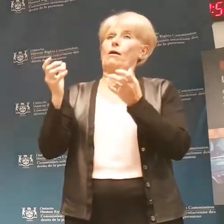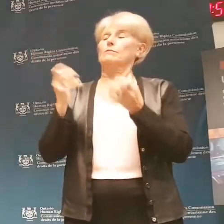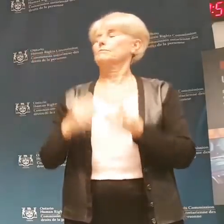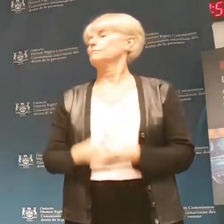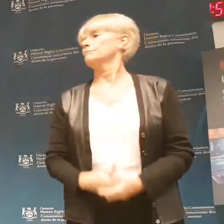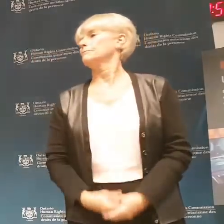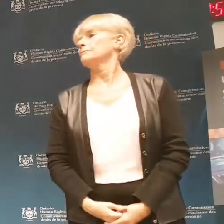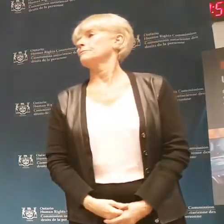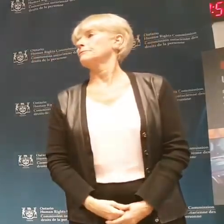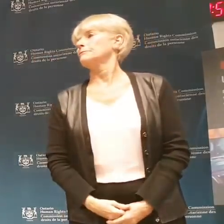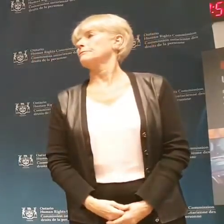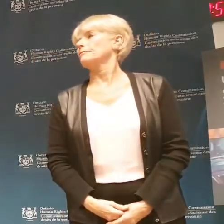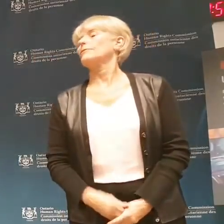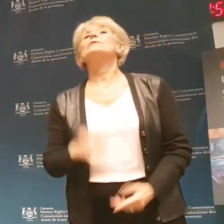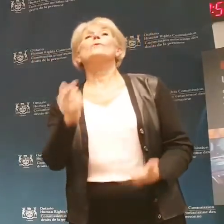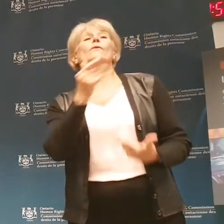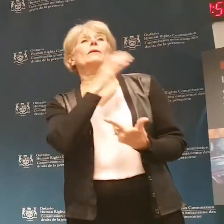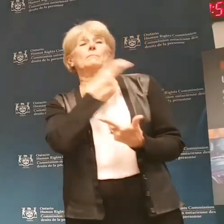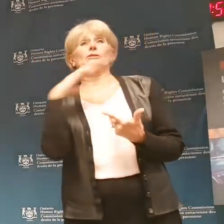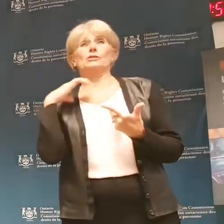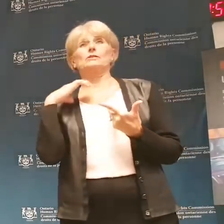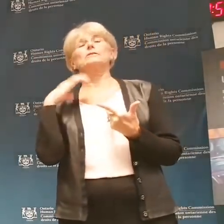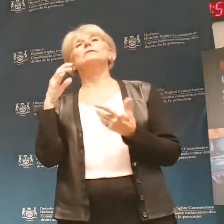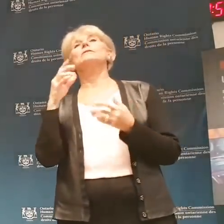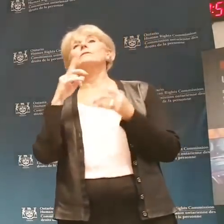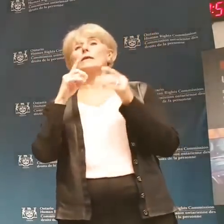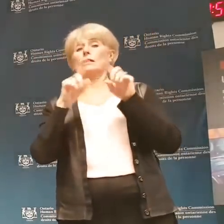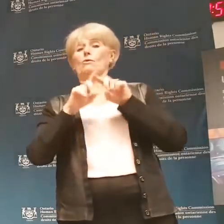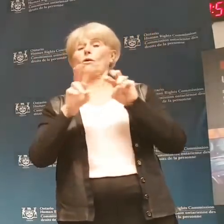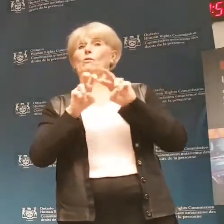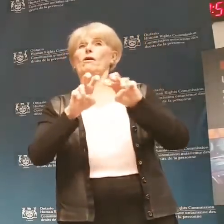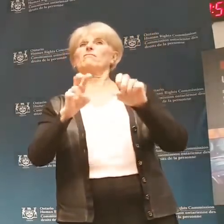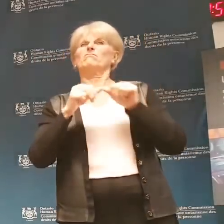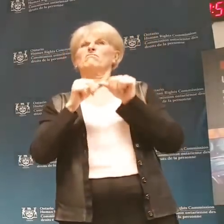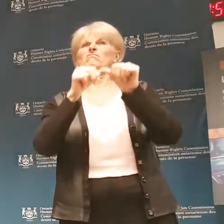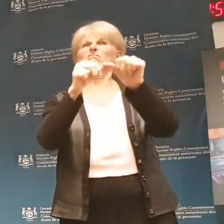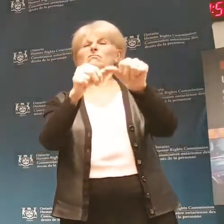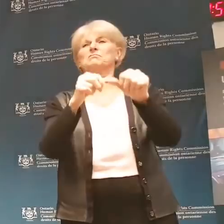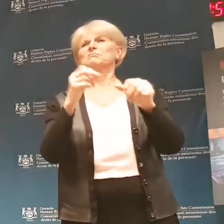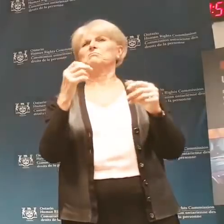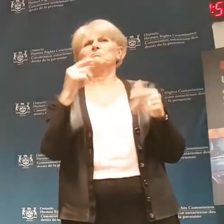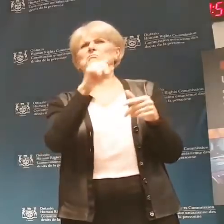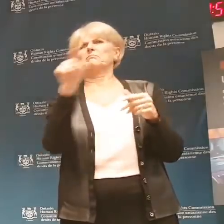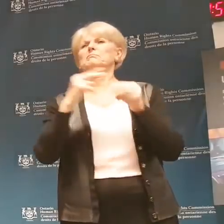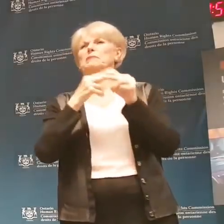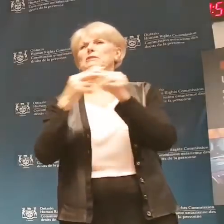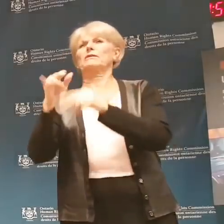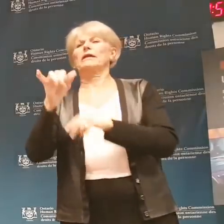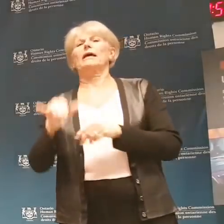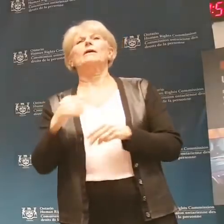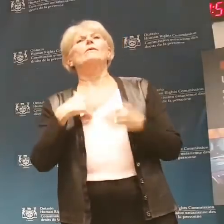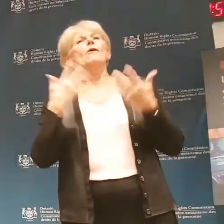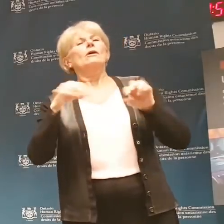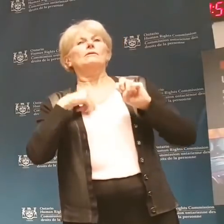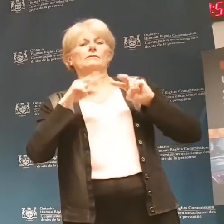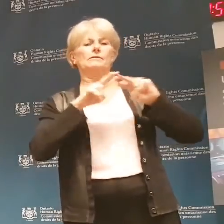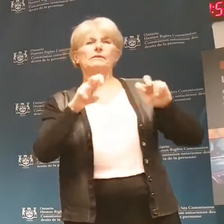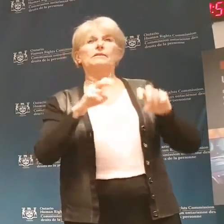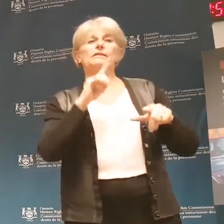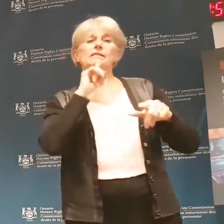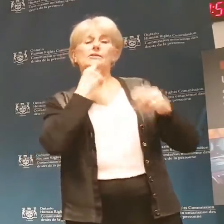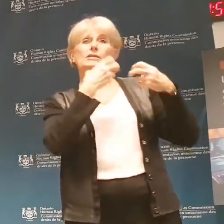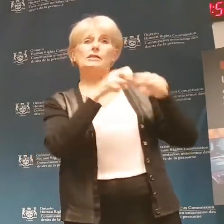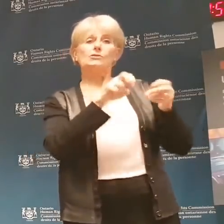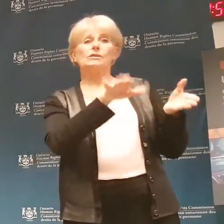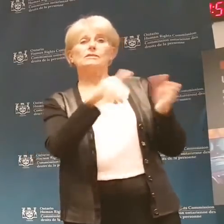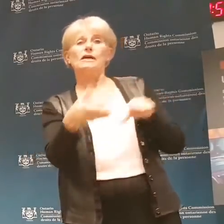time. So the Commission's inquiry is ongoing. As mentioned by a number of the speakers, we've looked at serious